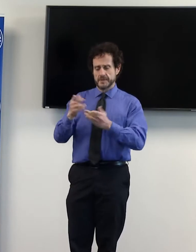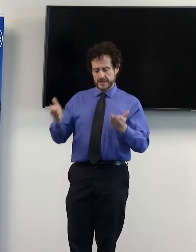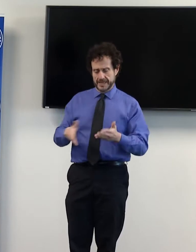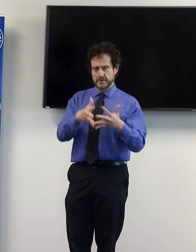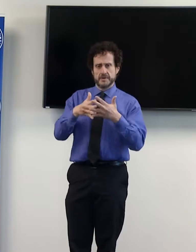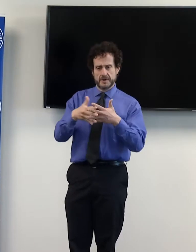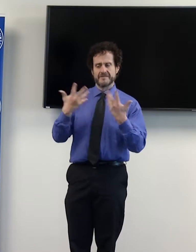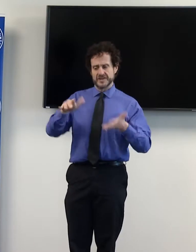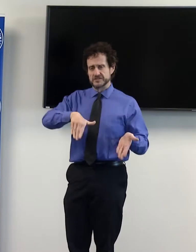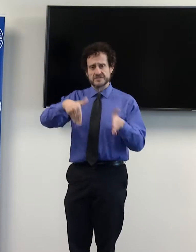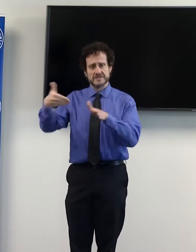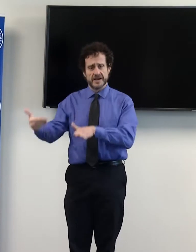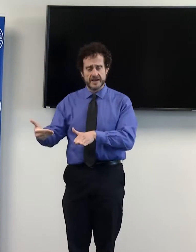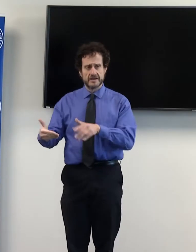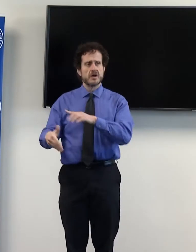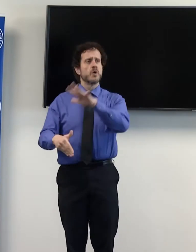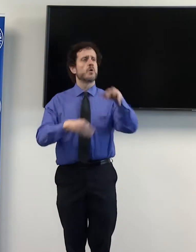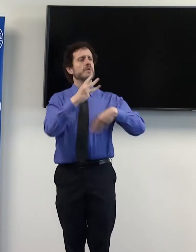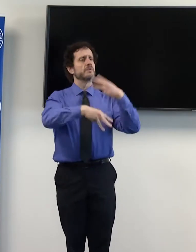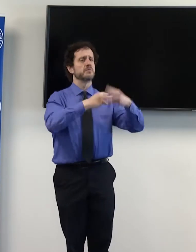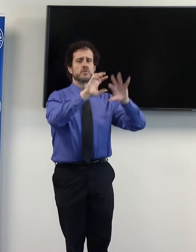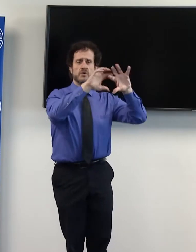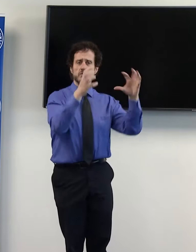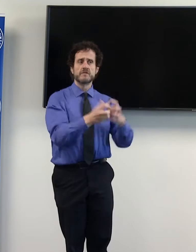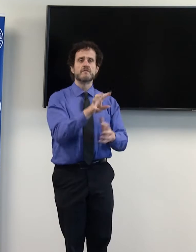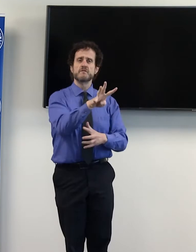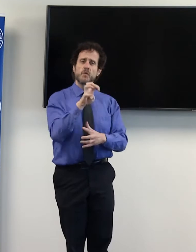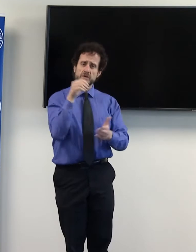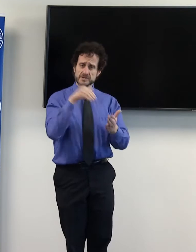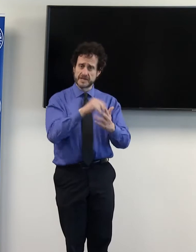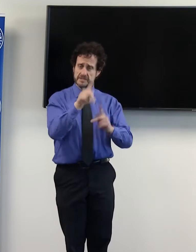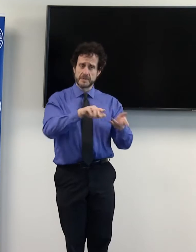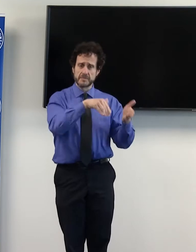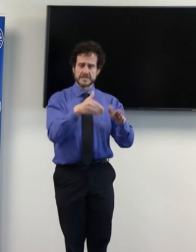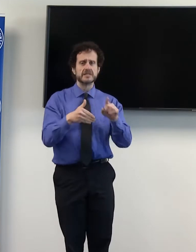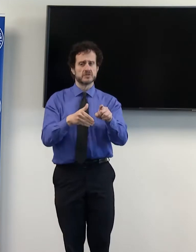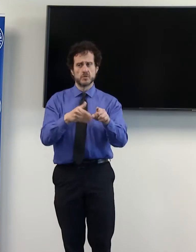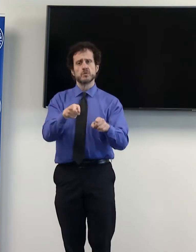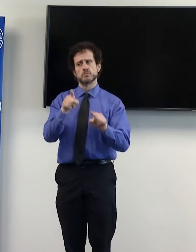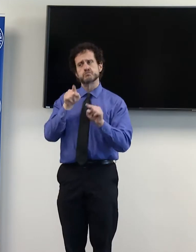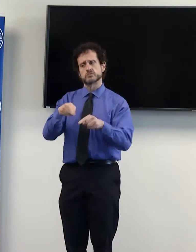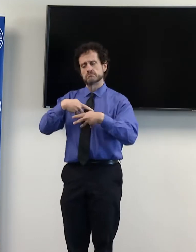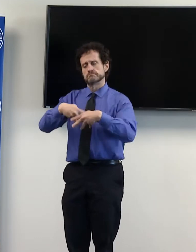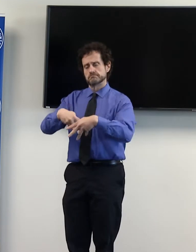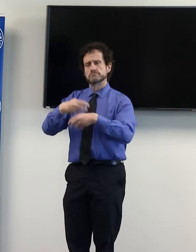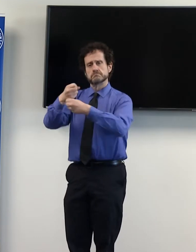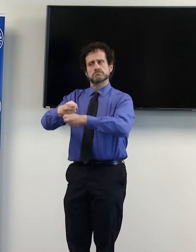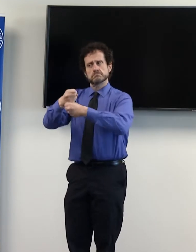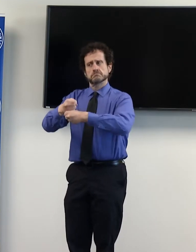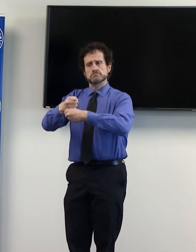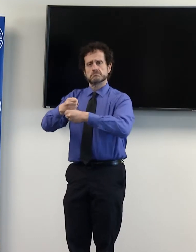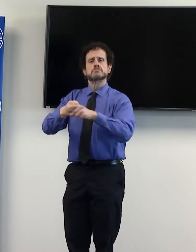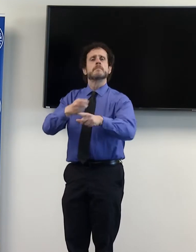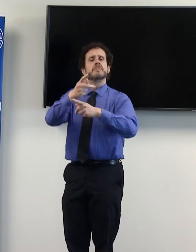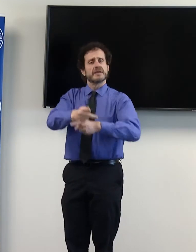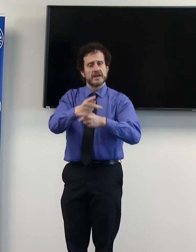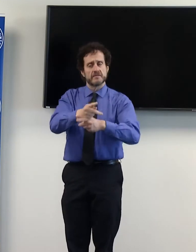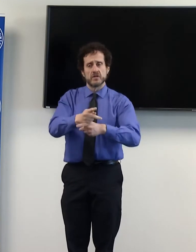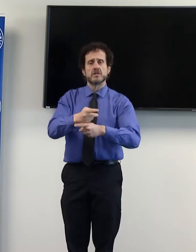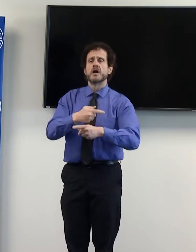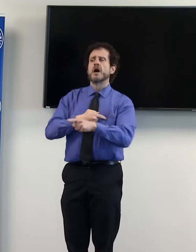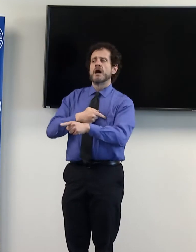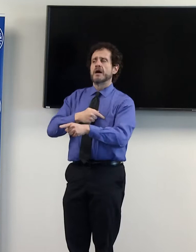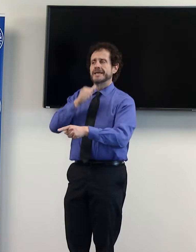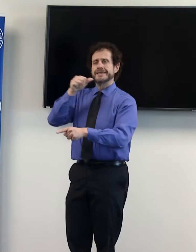and 400,000 lives worldwide. I want to thank everyone who wore masks as they peacefully